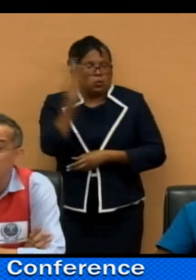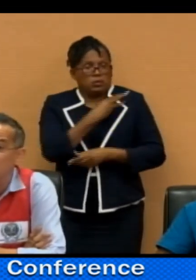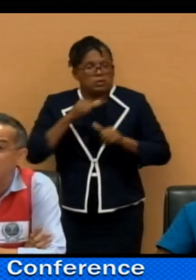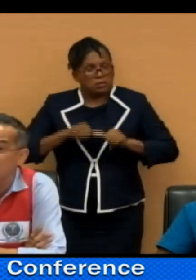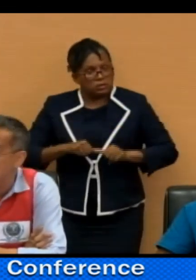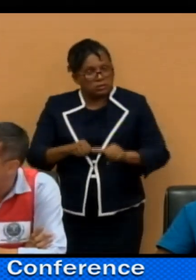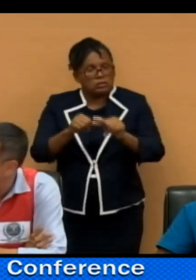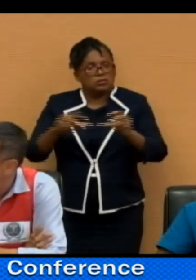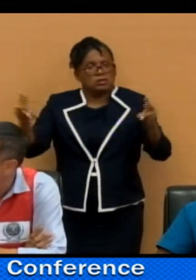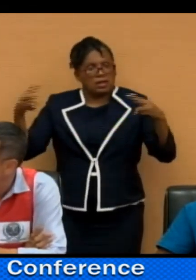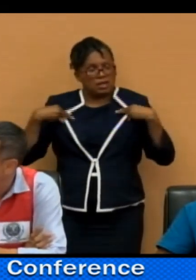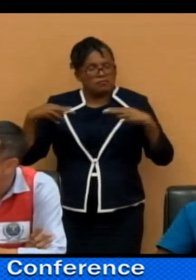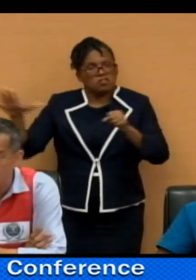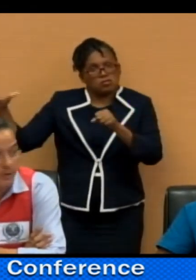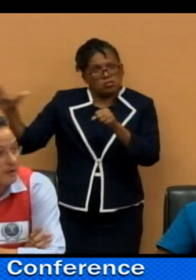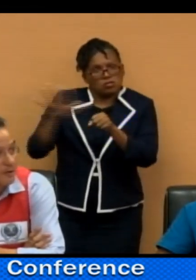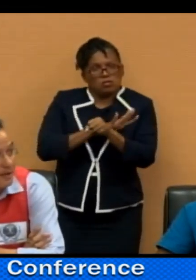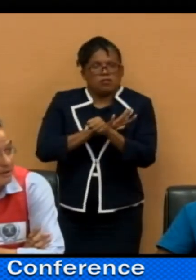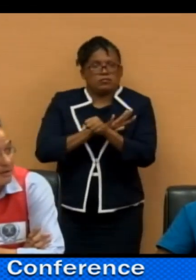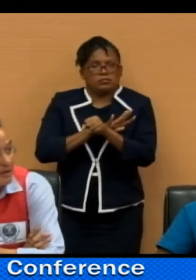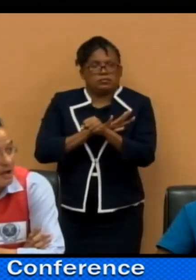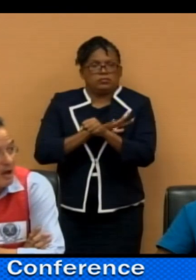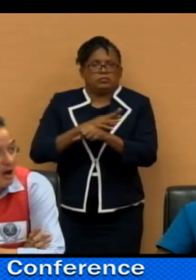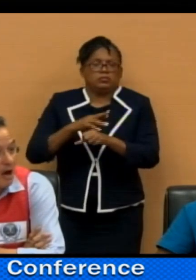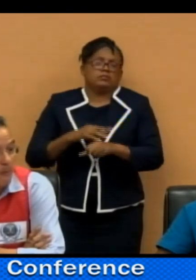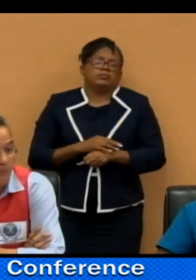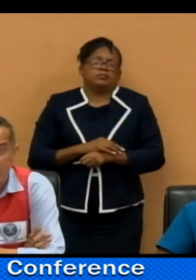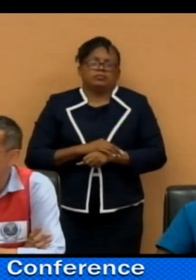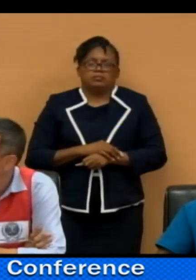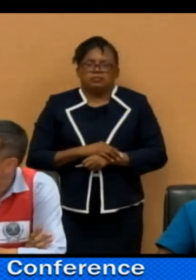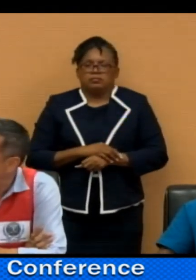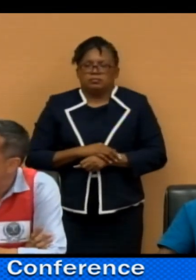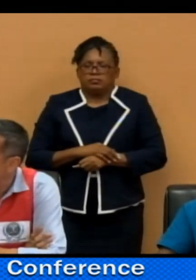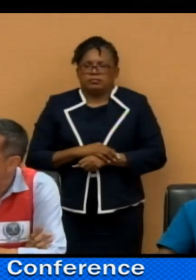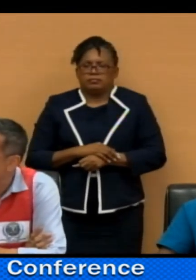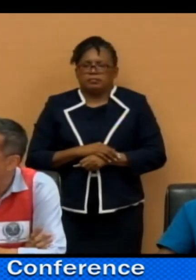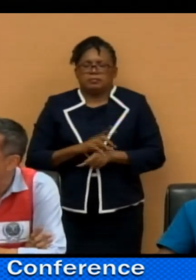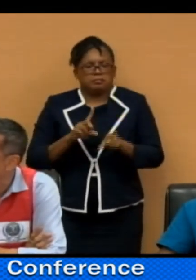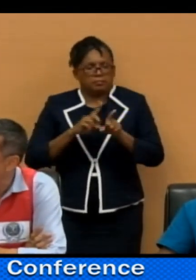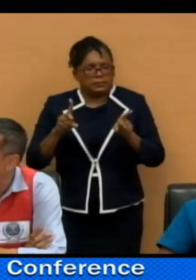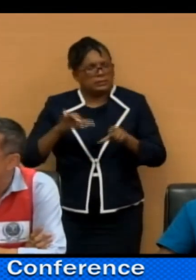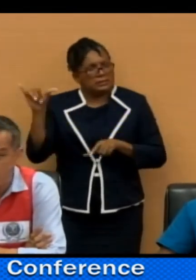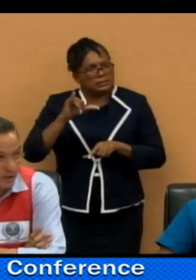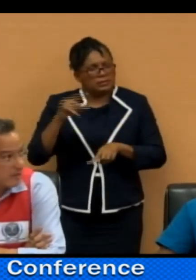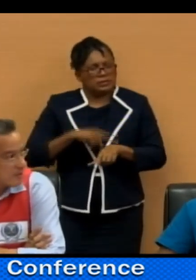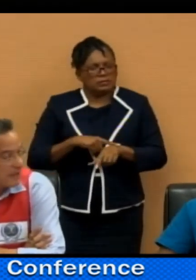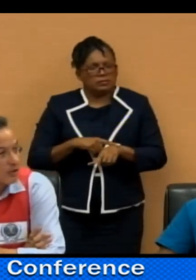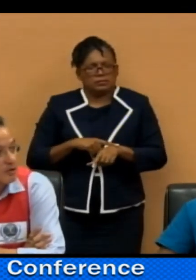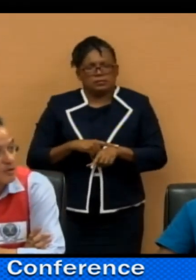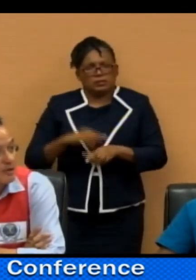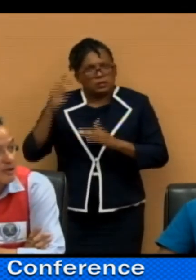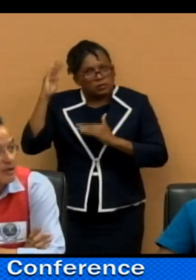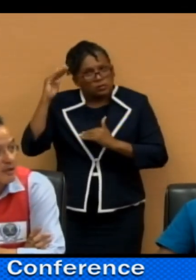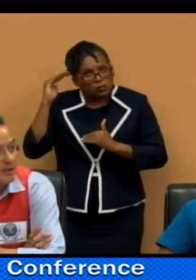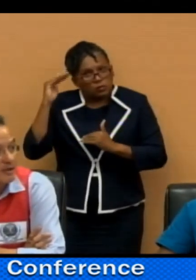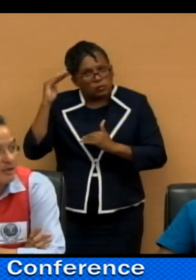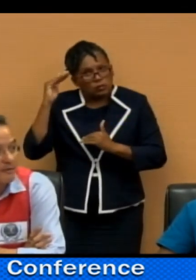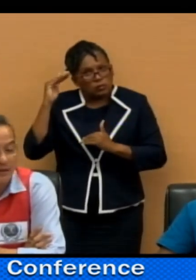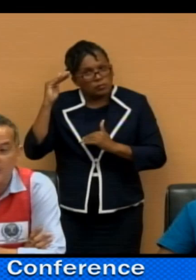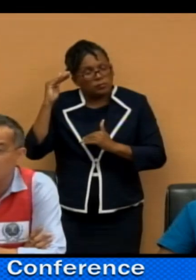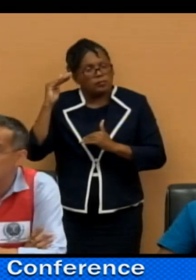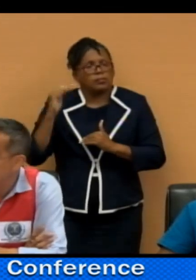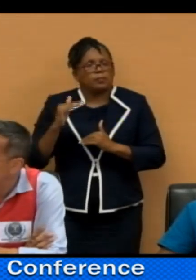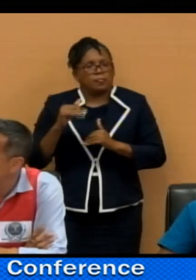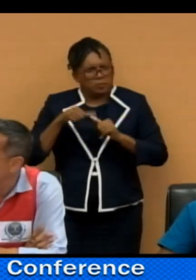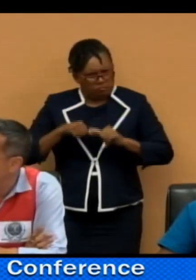ensure that we have enough to deal with the threat, but at the same time, I would expect to see a